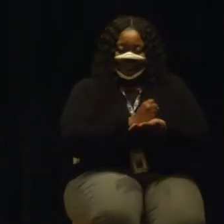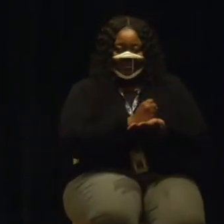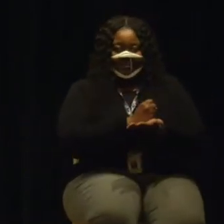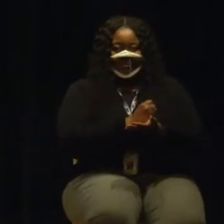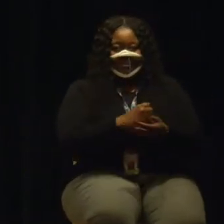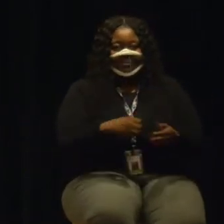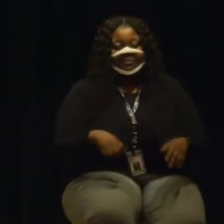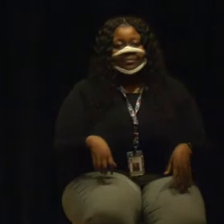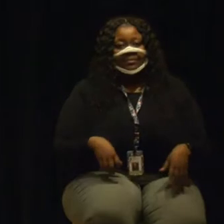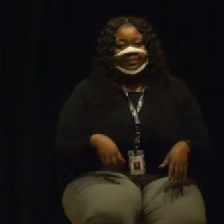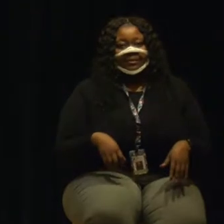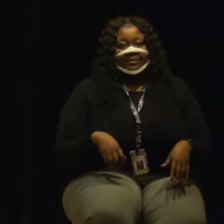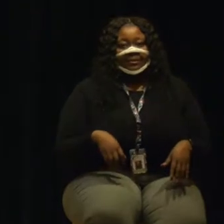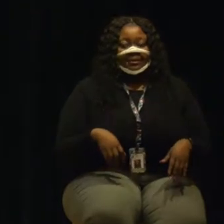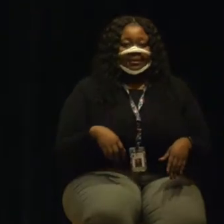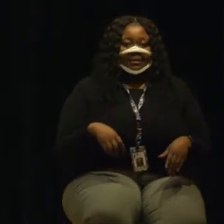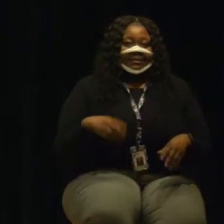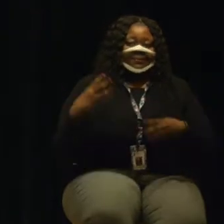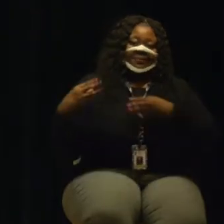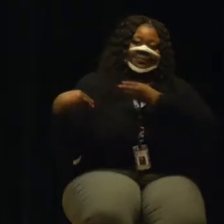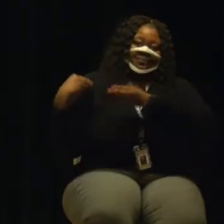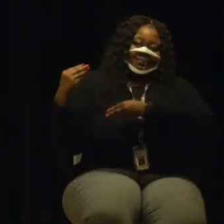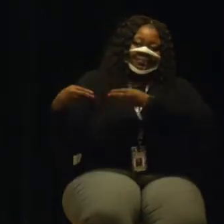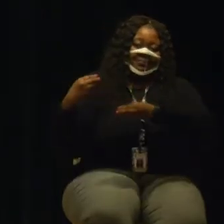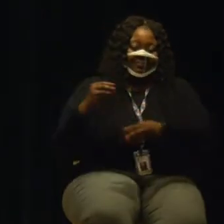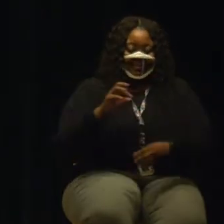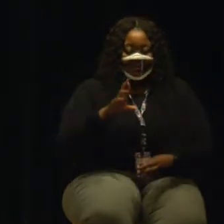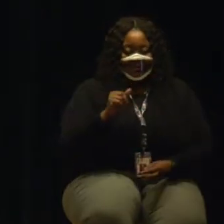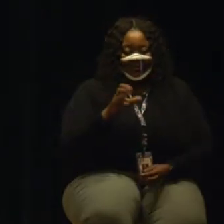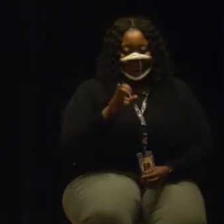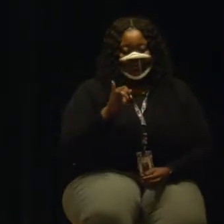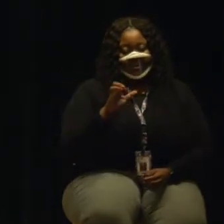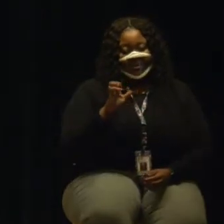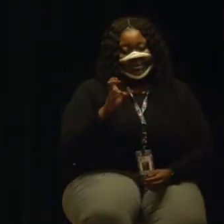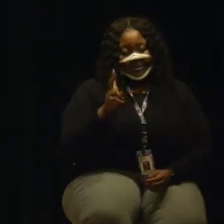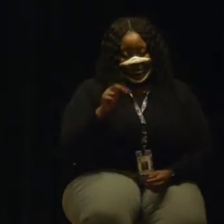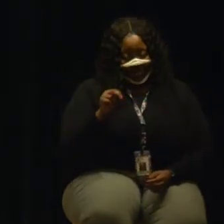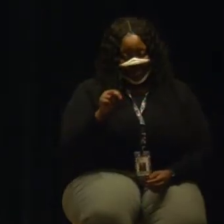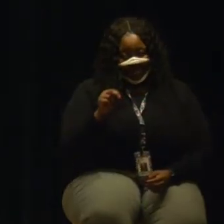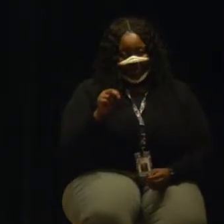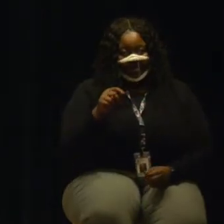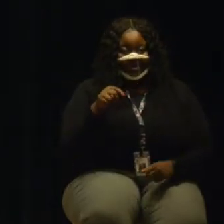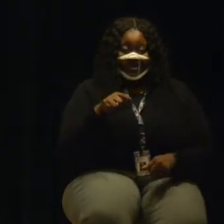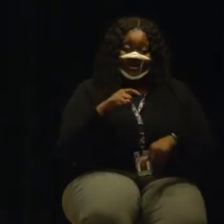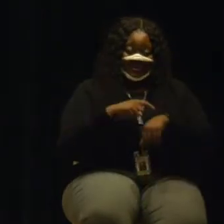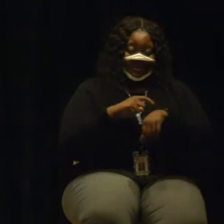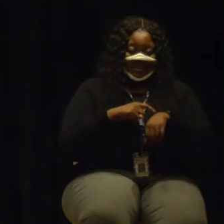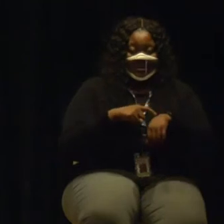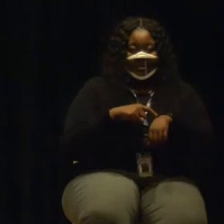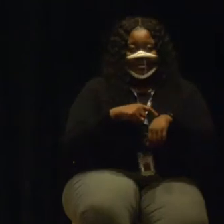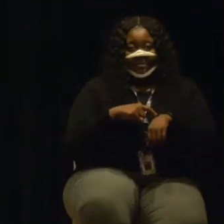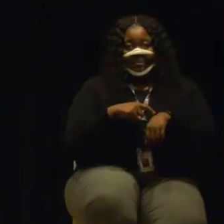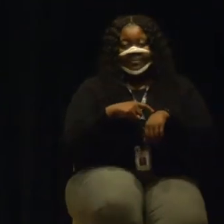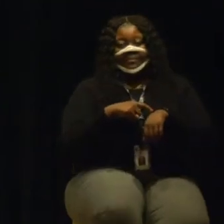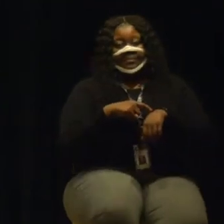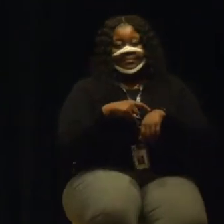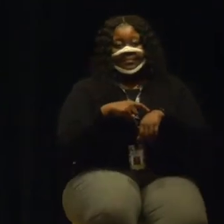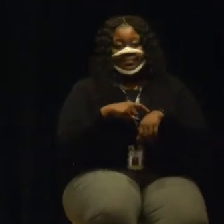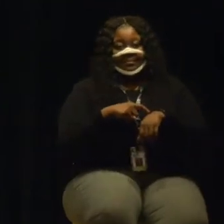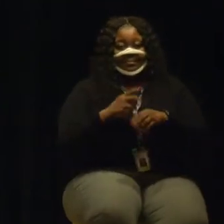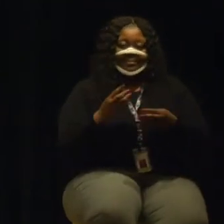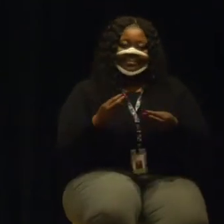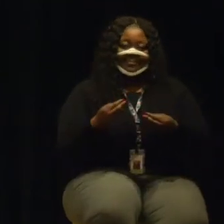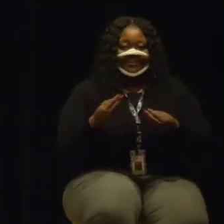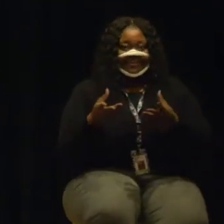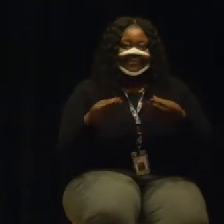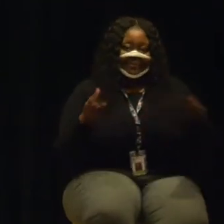inherent racism of the American public at the time they would spend whatever they had. Right, like they knew that